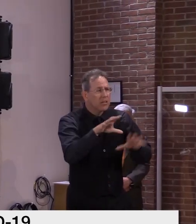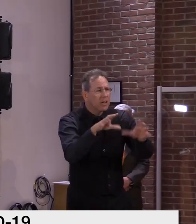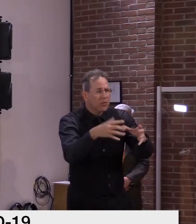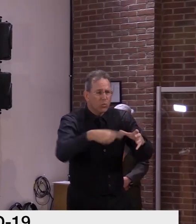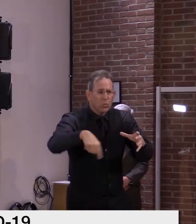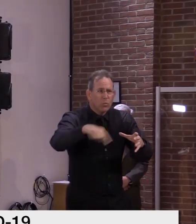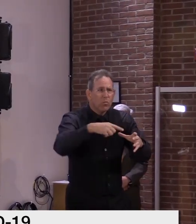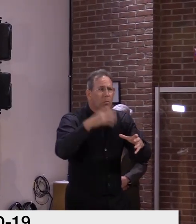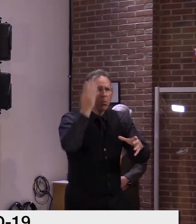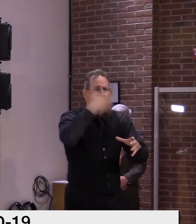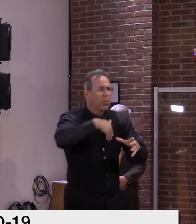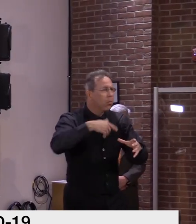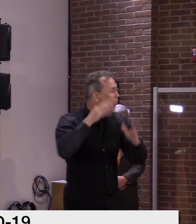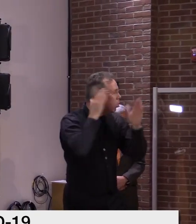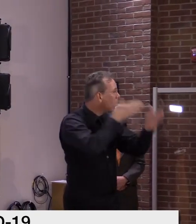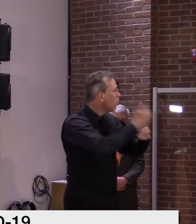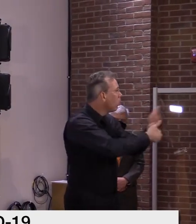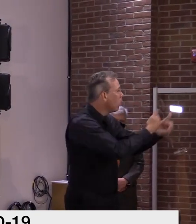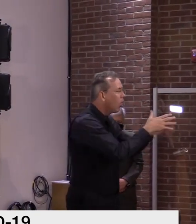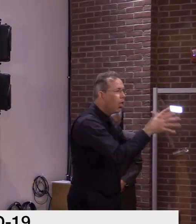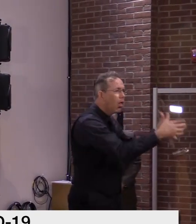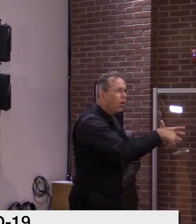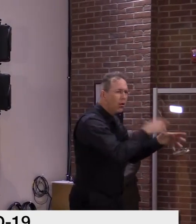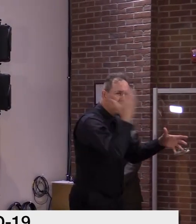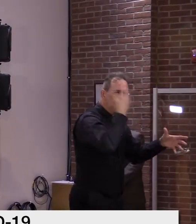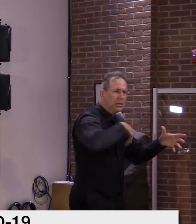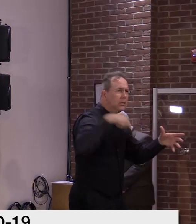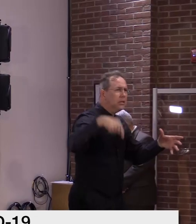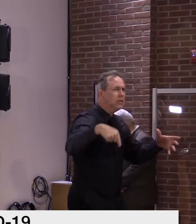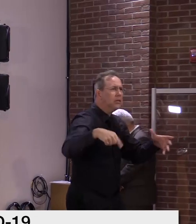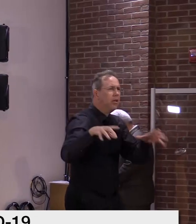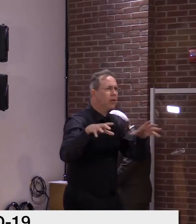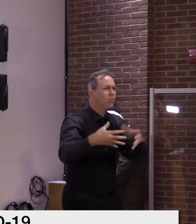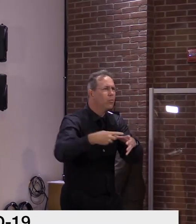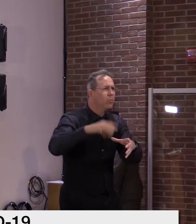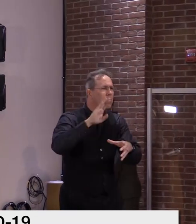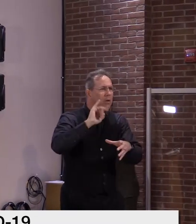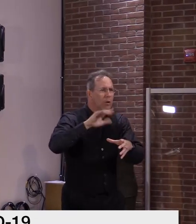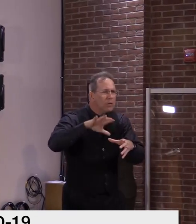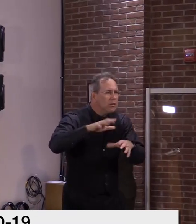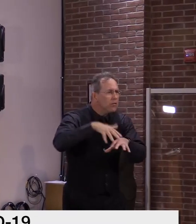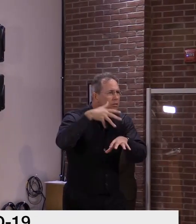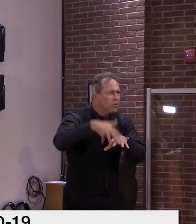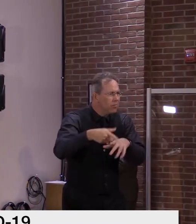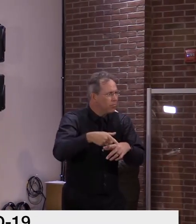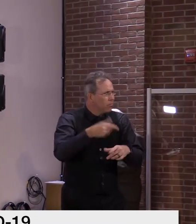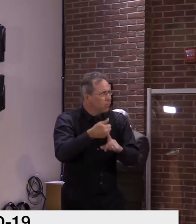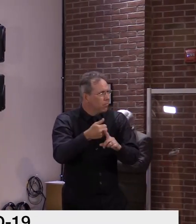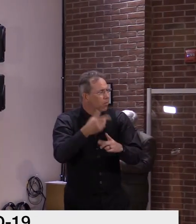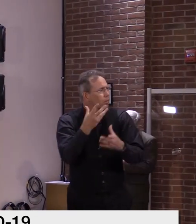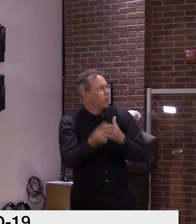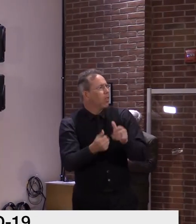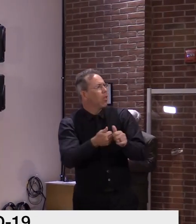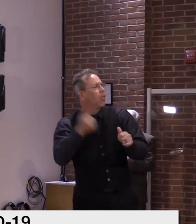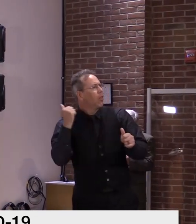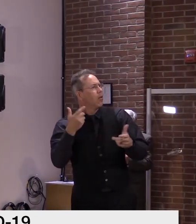Vermonters and not creating like special eligibility categories like you did later in the vaccine